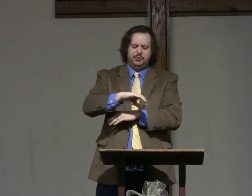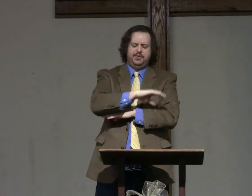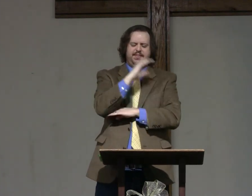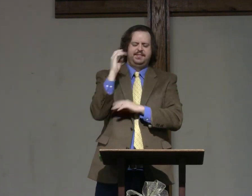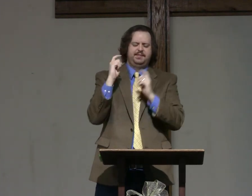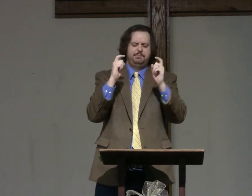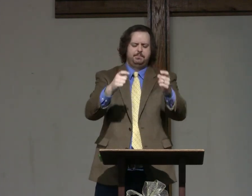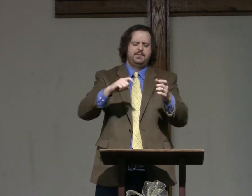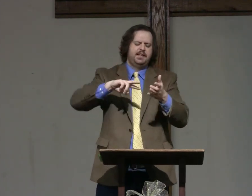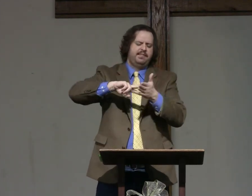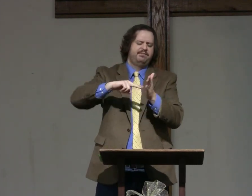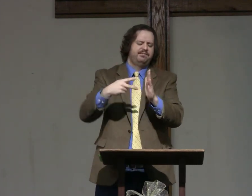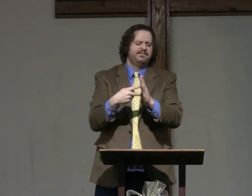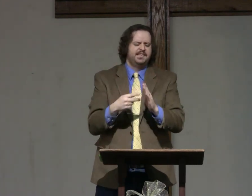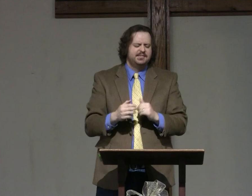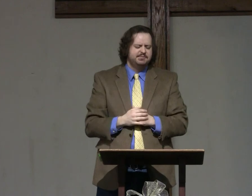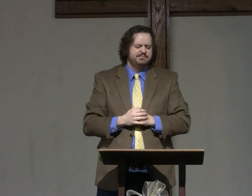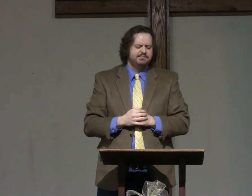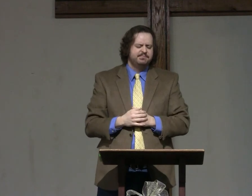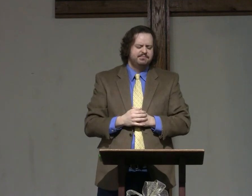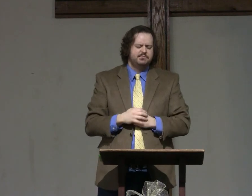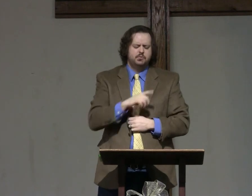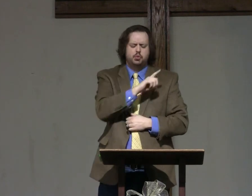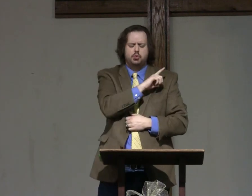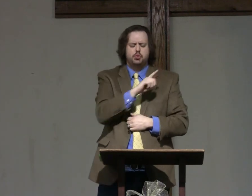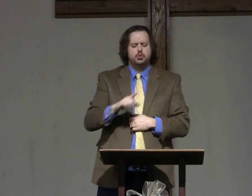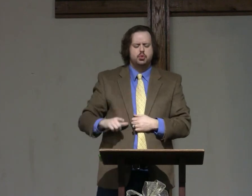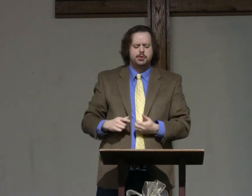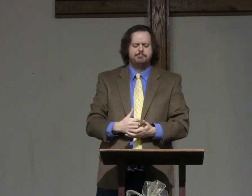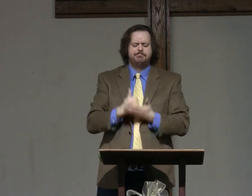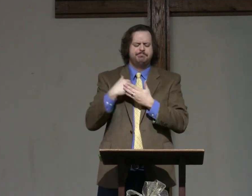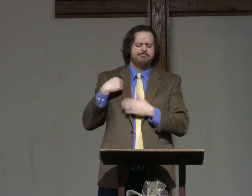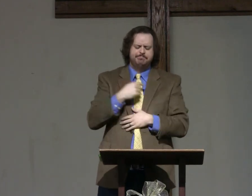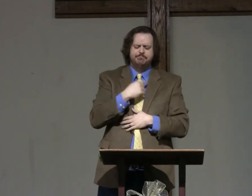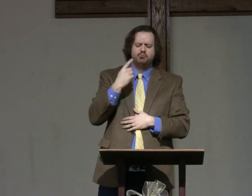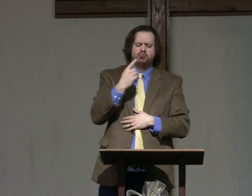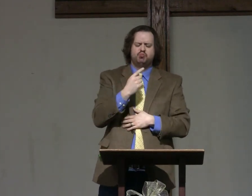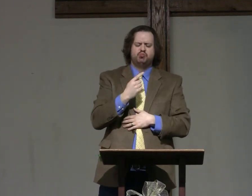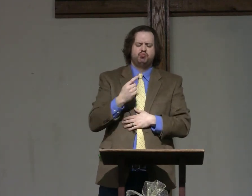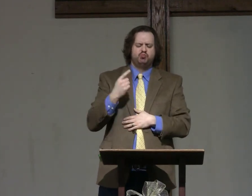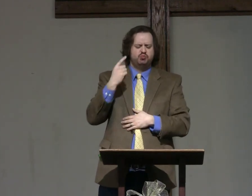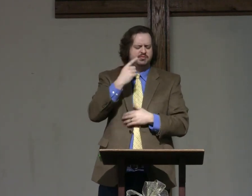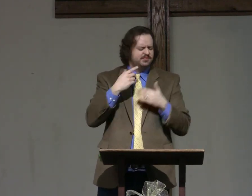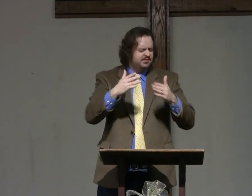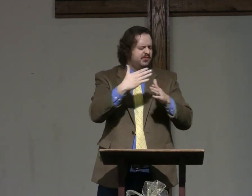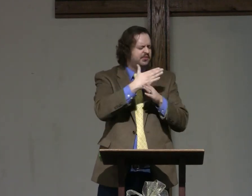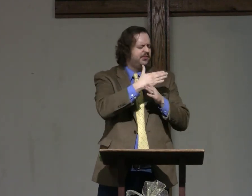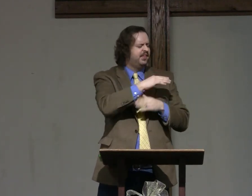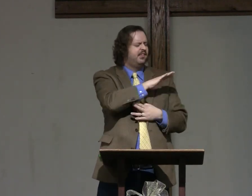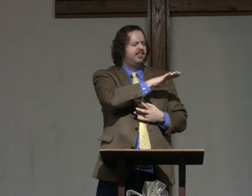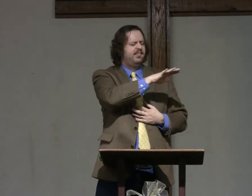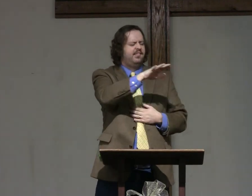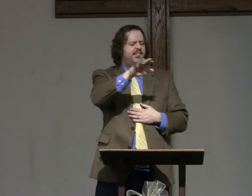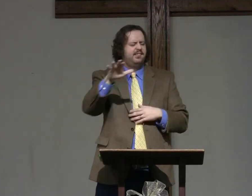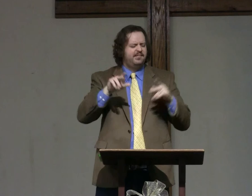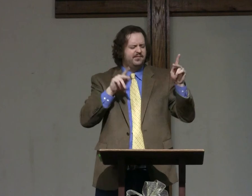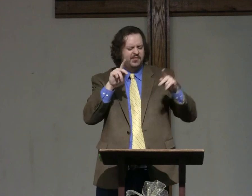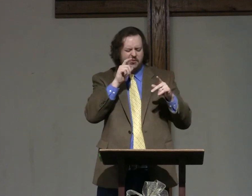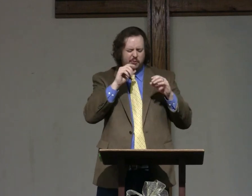for us. Christmas gift with meaning. Lord, help us to think about this as we share